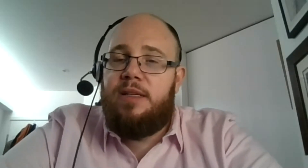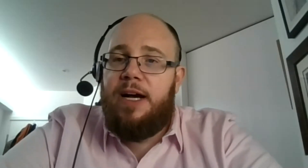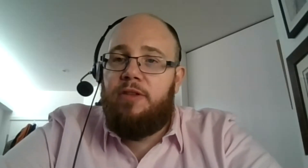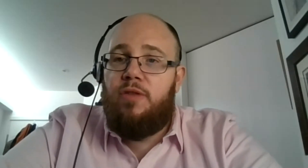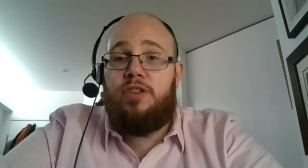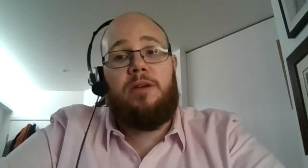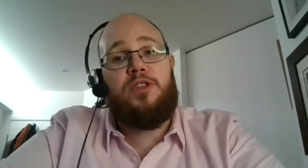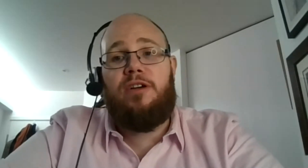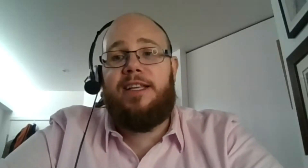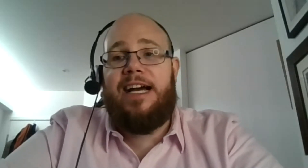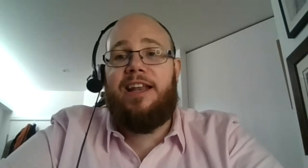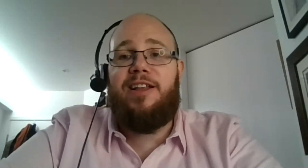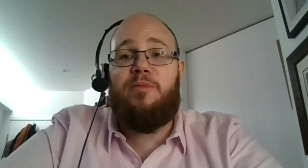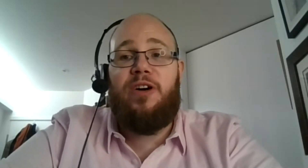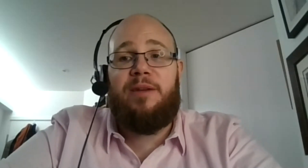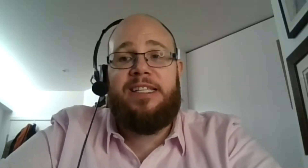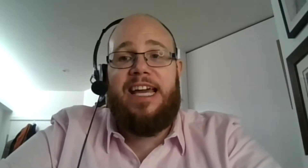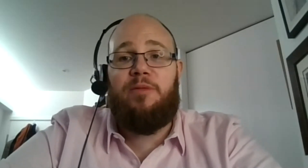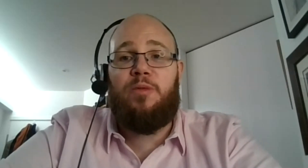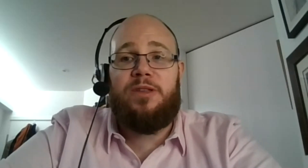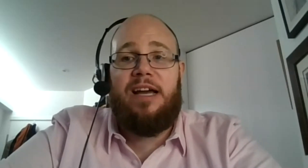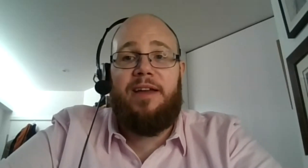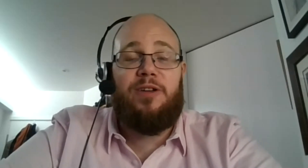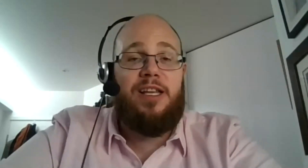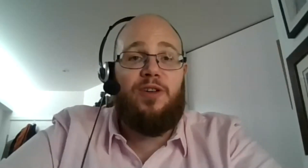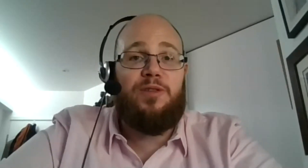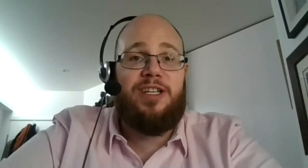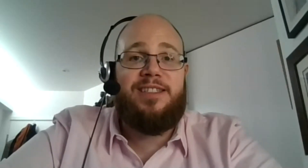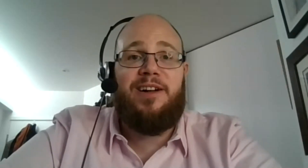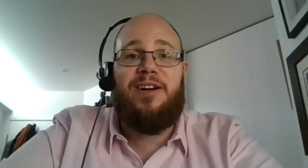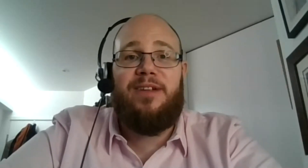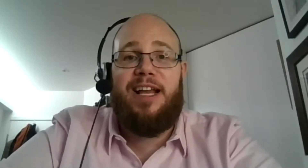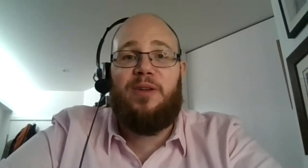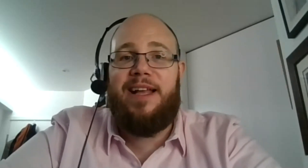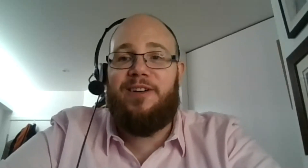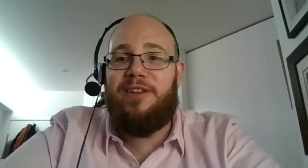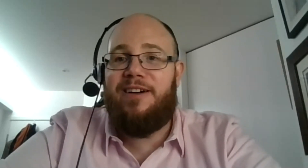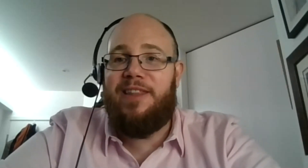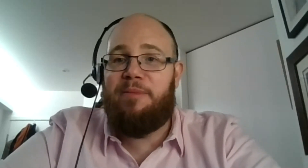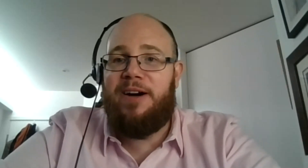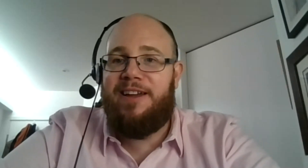about Yorkshire. I'm sorry, Dan, I'm not up to date with what's going on in Yorkshire, so I can't really comment on that part of the